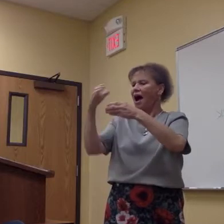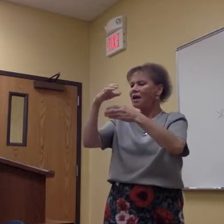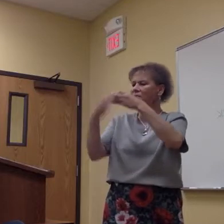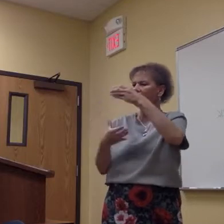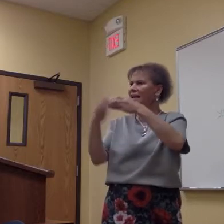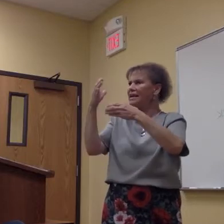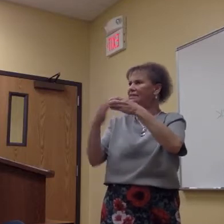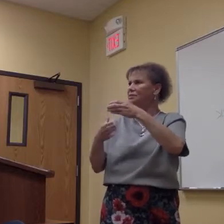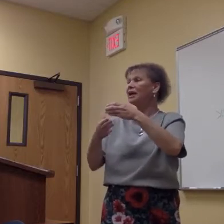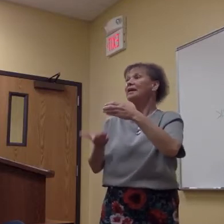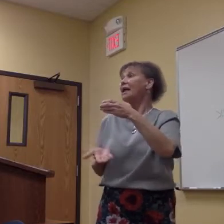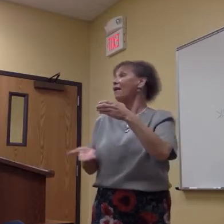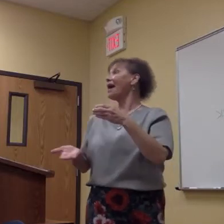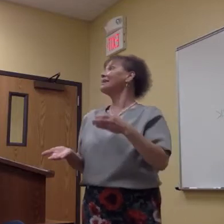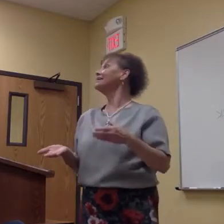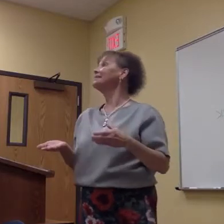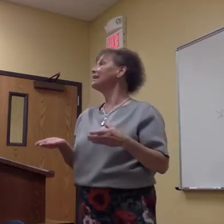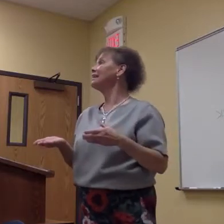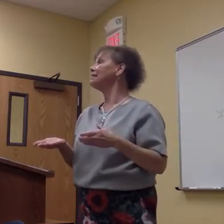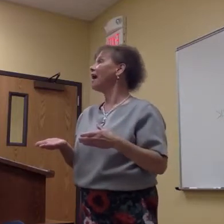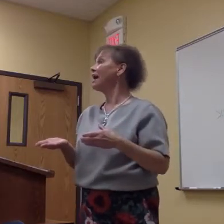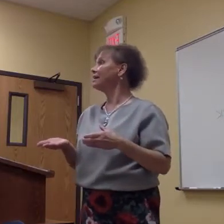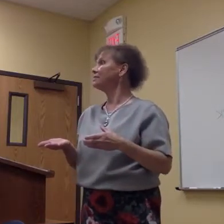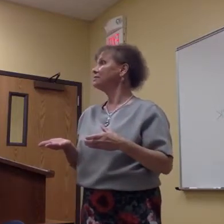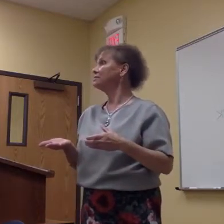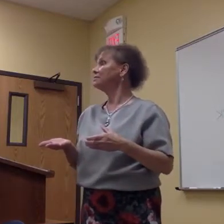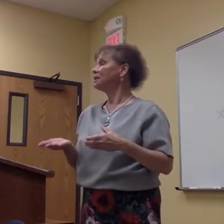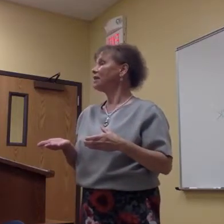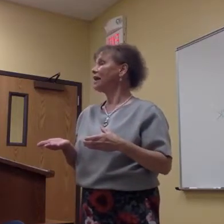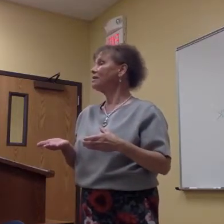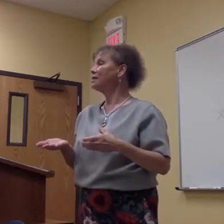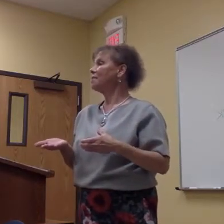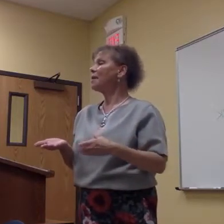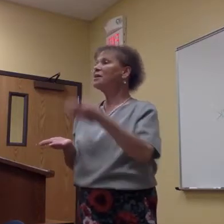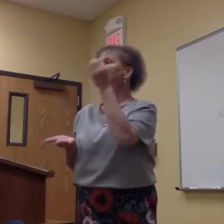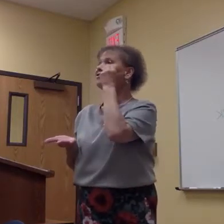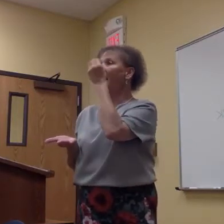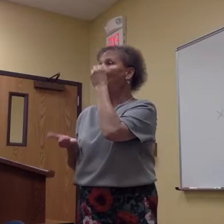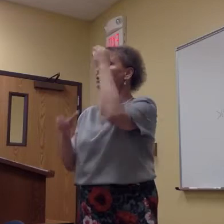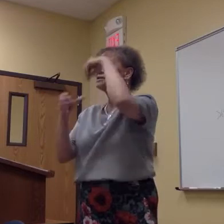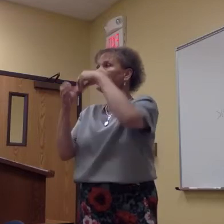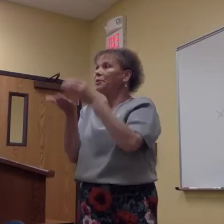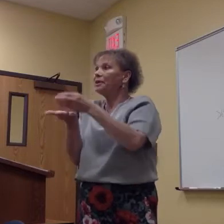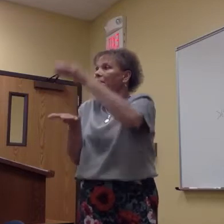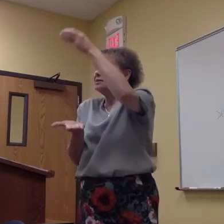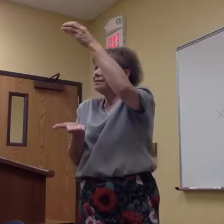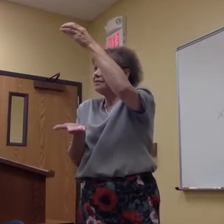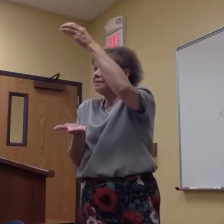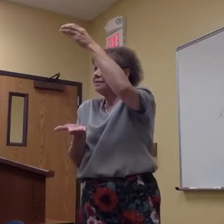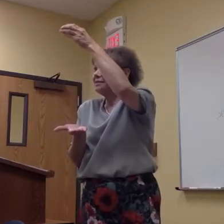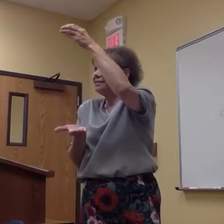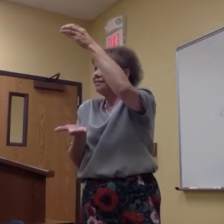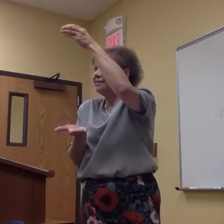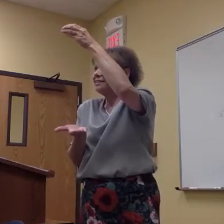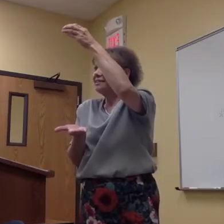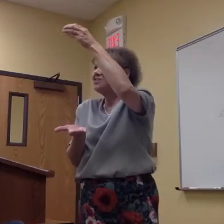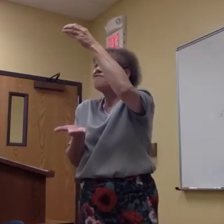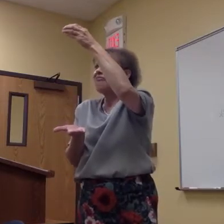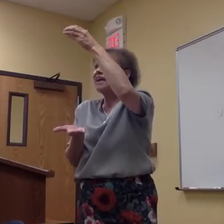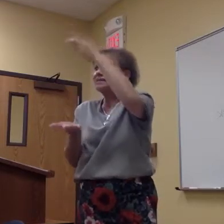am indicating some. Now I can indicate the height. All right. Maybe the flowers I put in the vase.